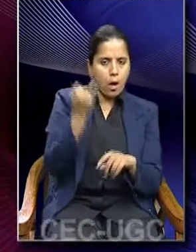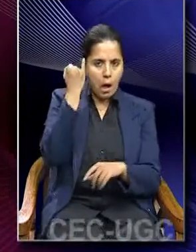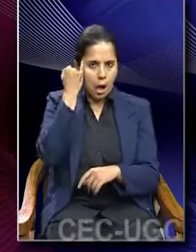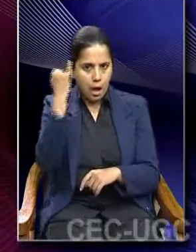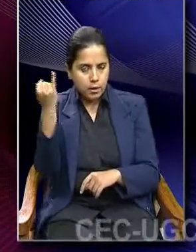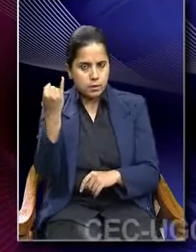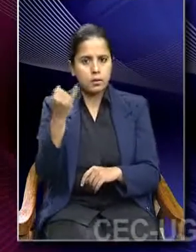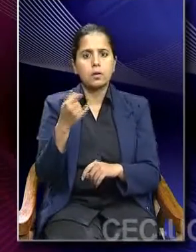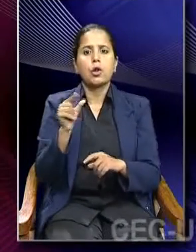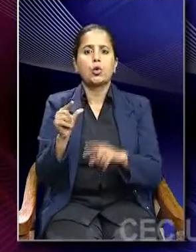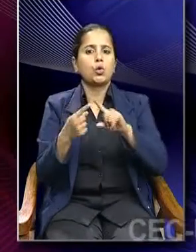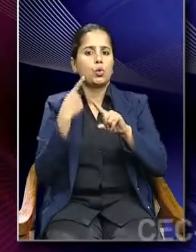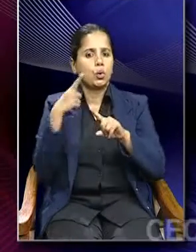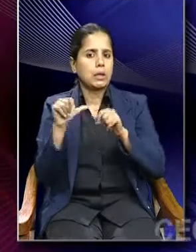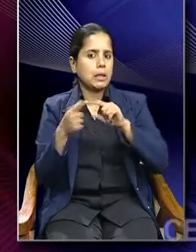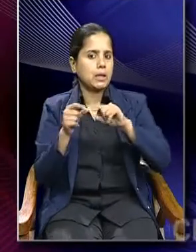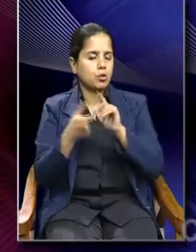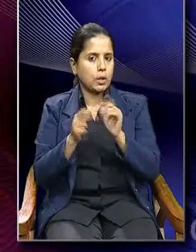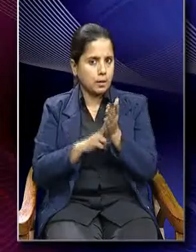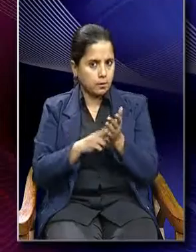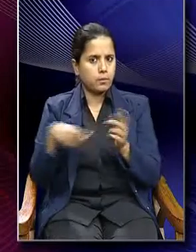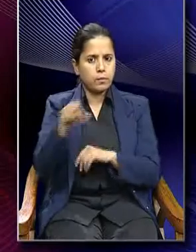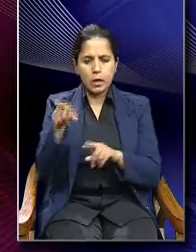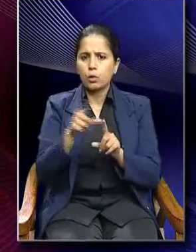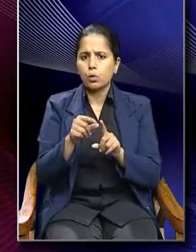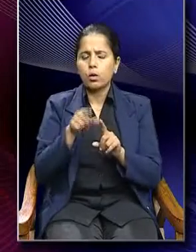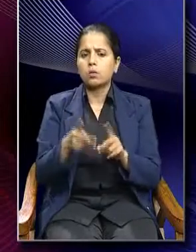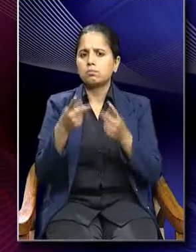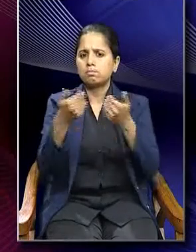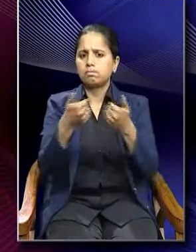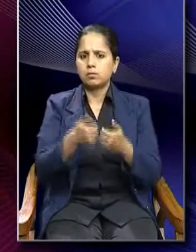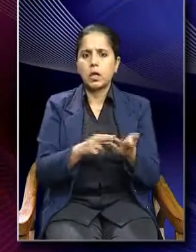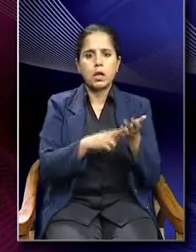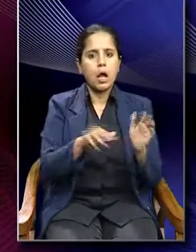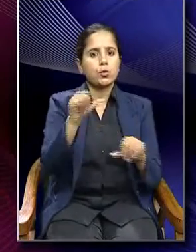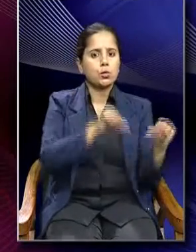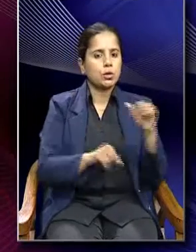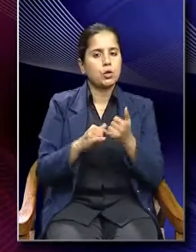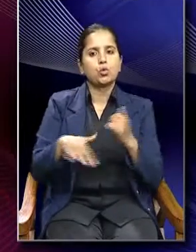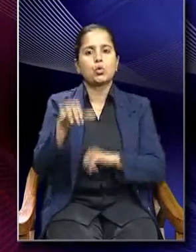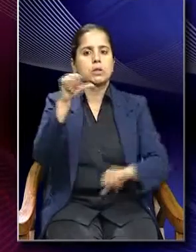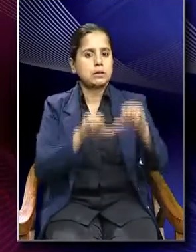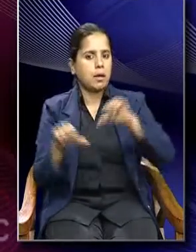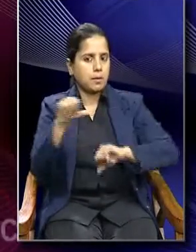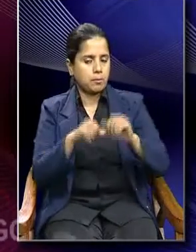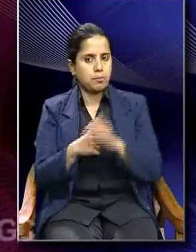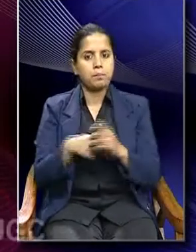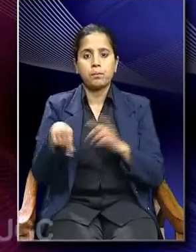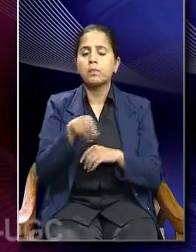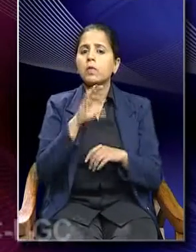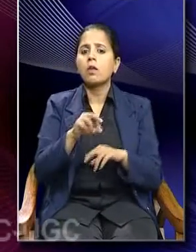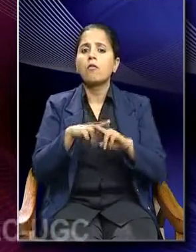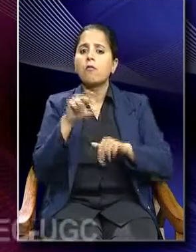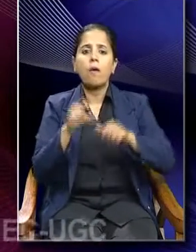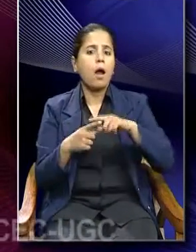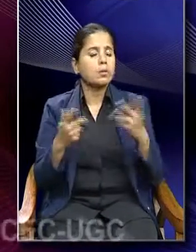idealist, and utilitarian. He is doing away with the distinction between natural science, social science, and the fact